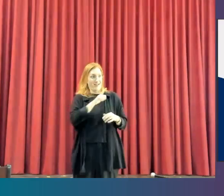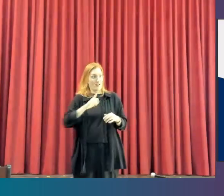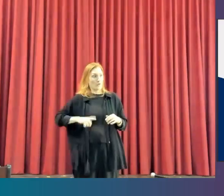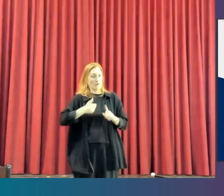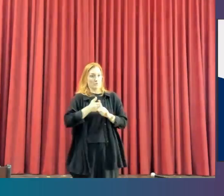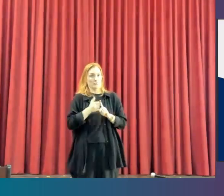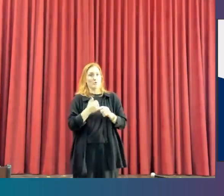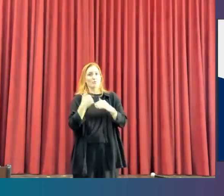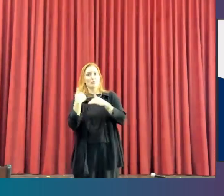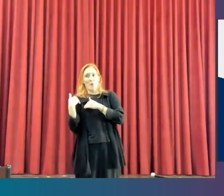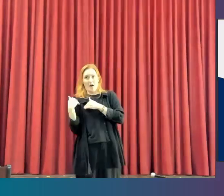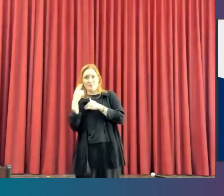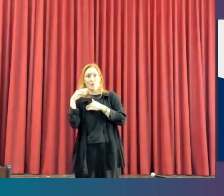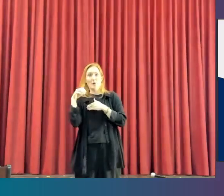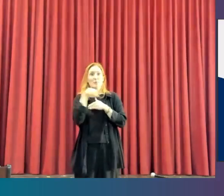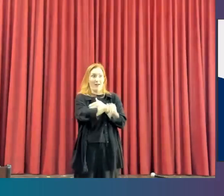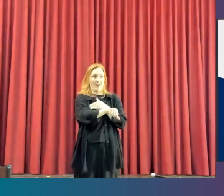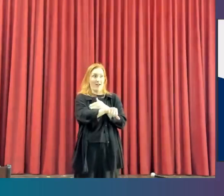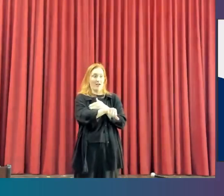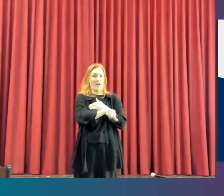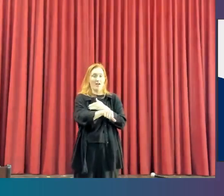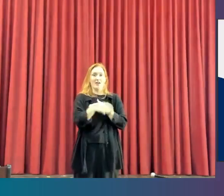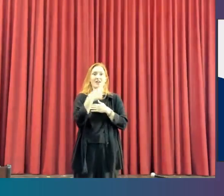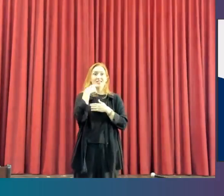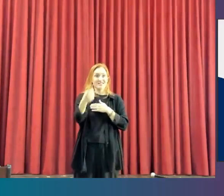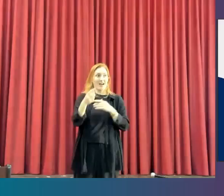their accommodation in their housing.